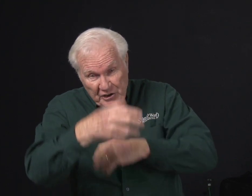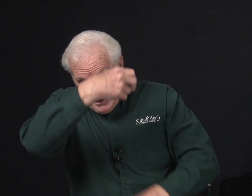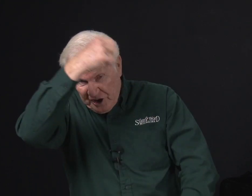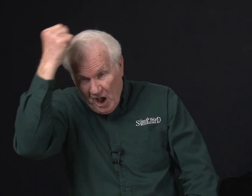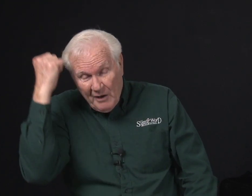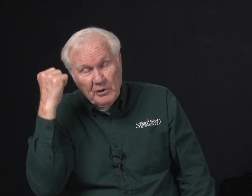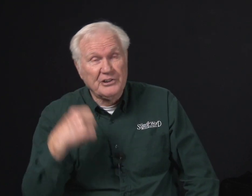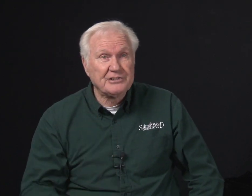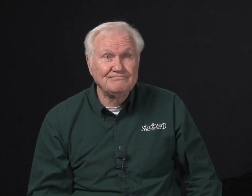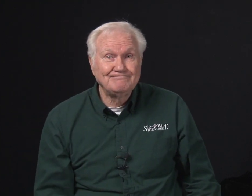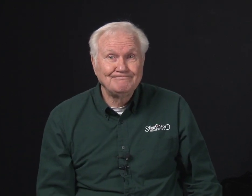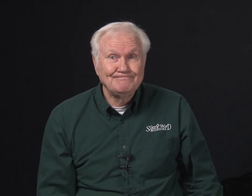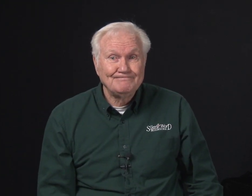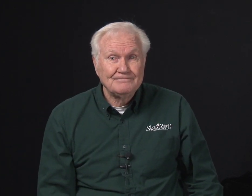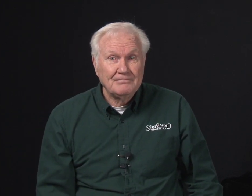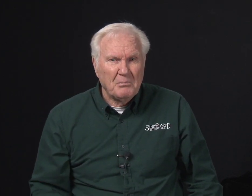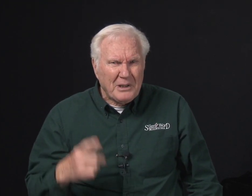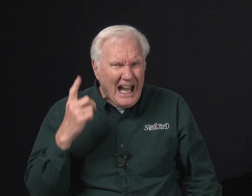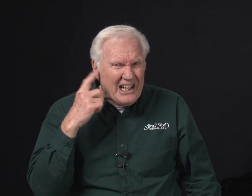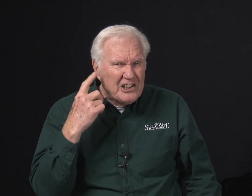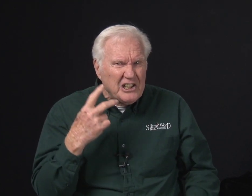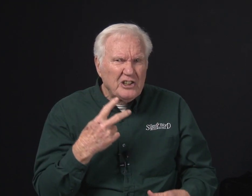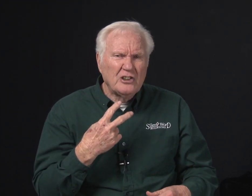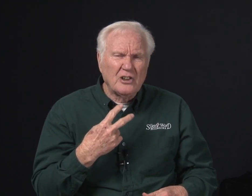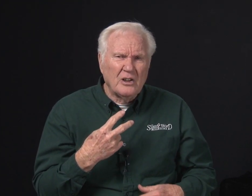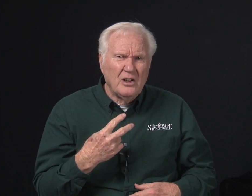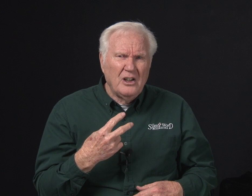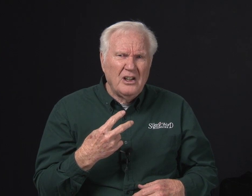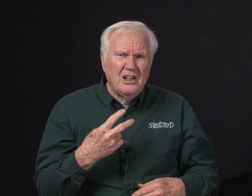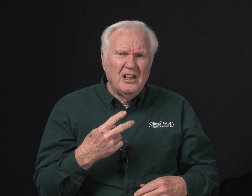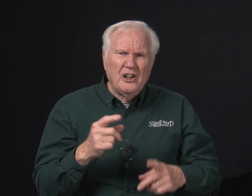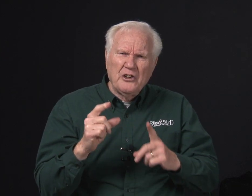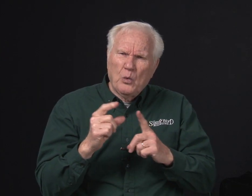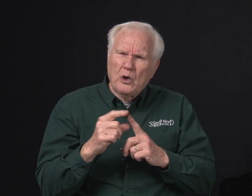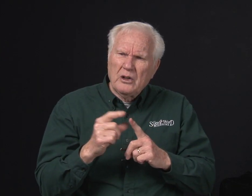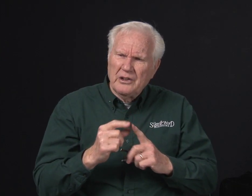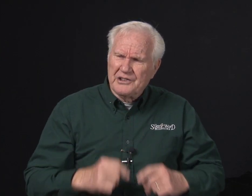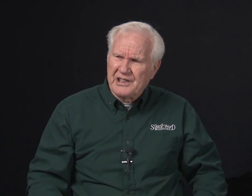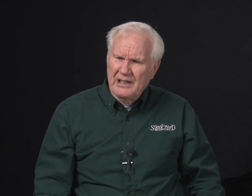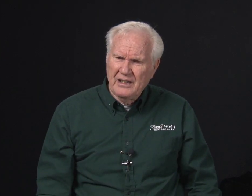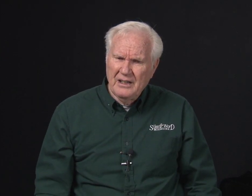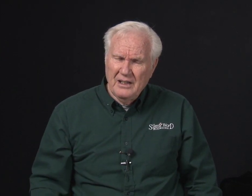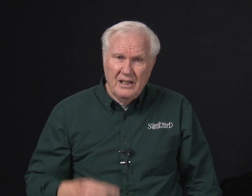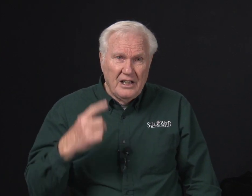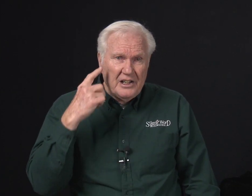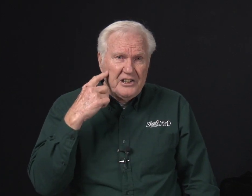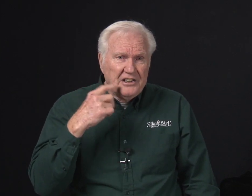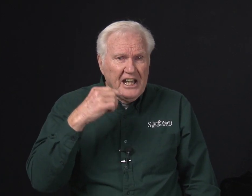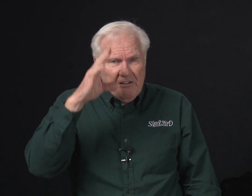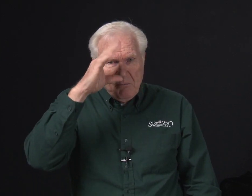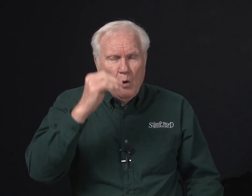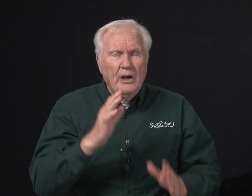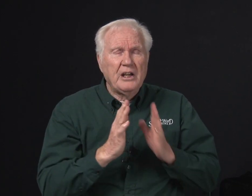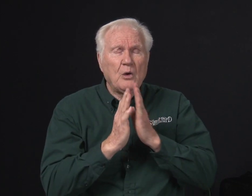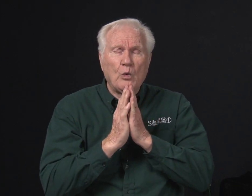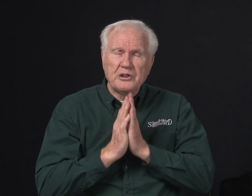the covers. But I could hear the words. The deaf boy was